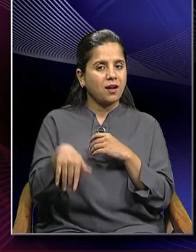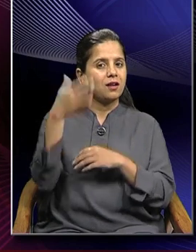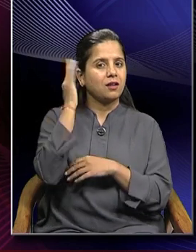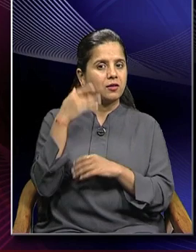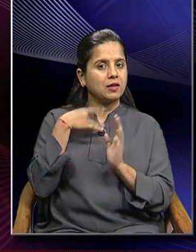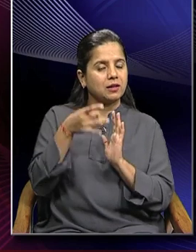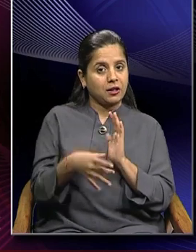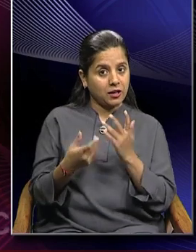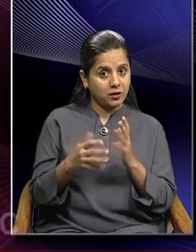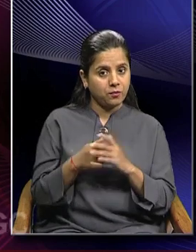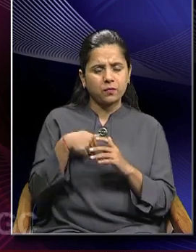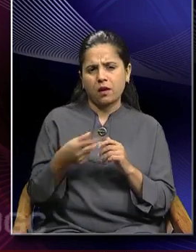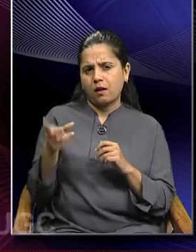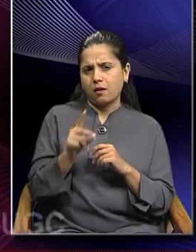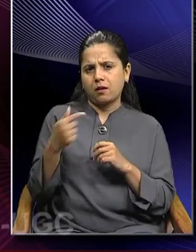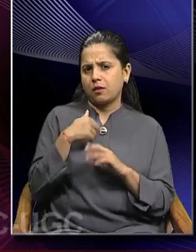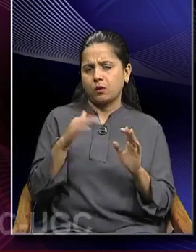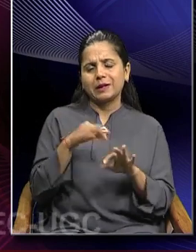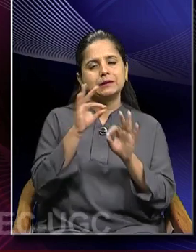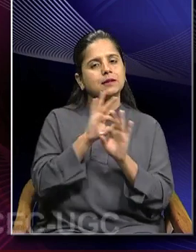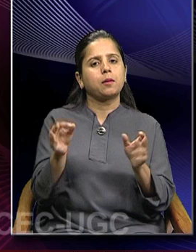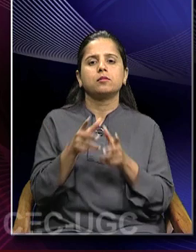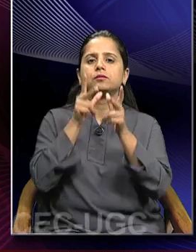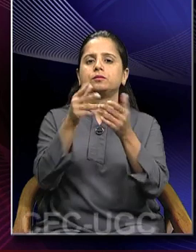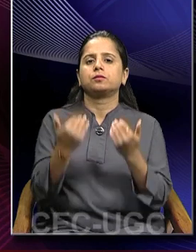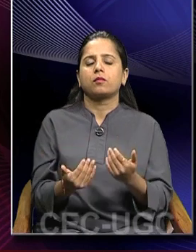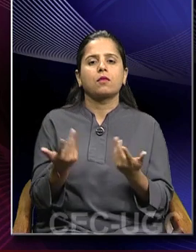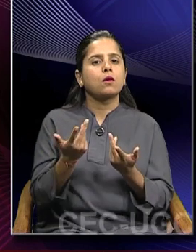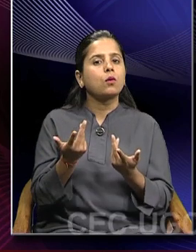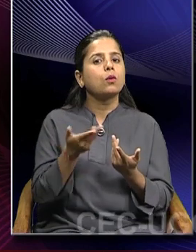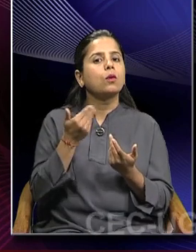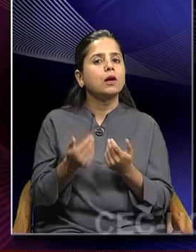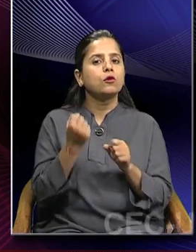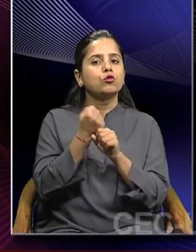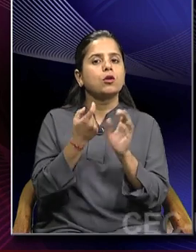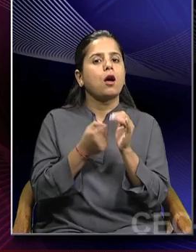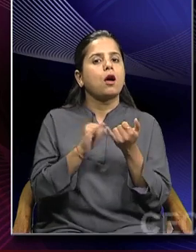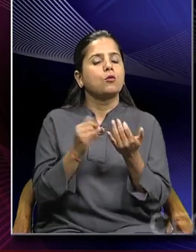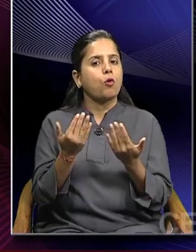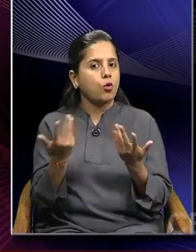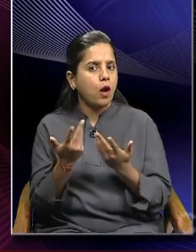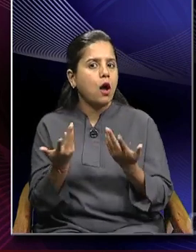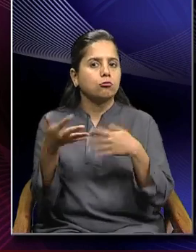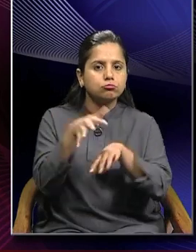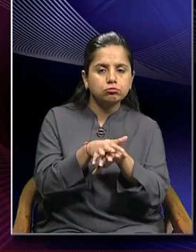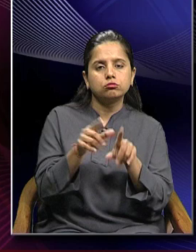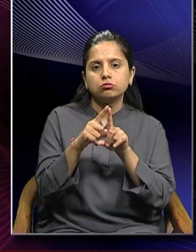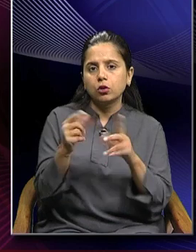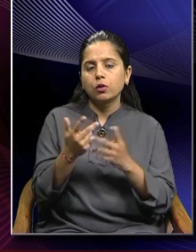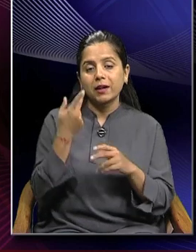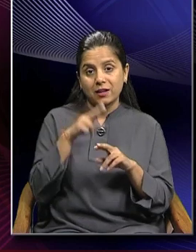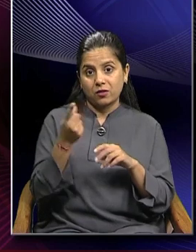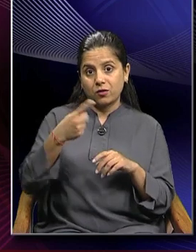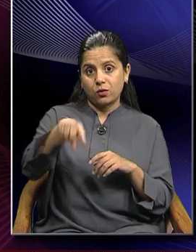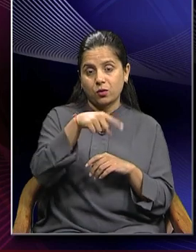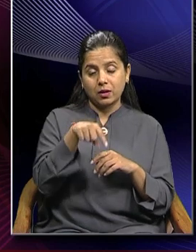am not repeating them. I am simply telling you the way this GRS can be implemented. If we talk about